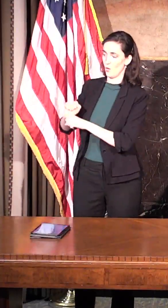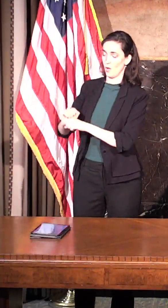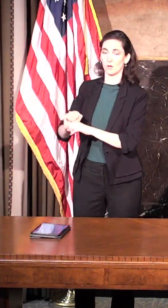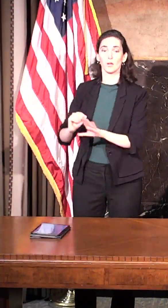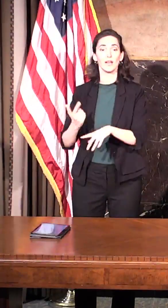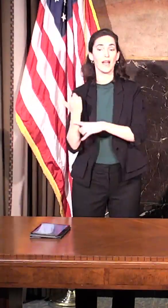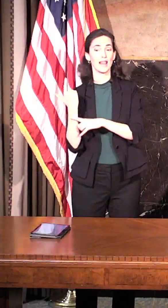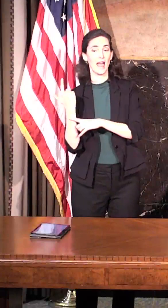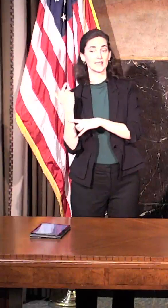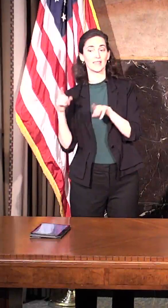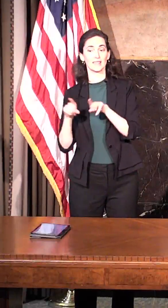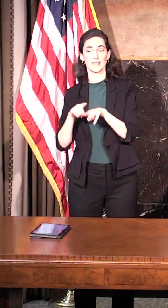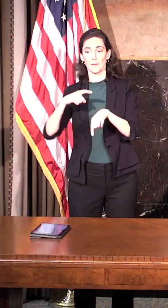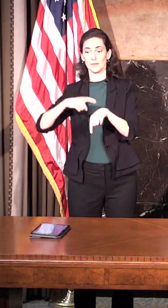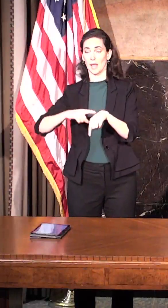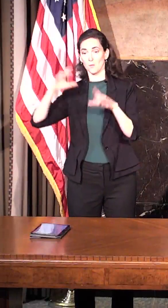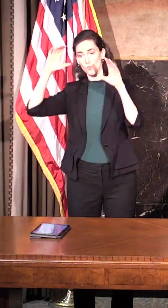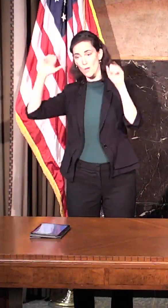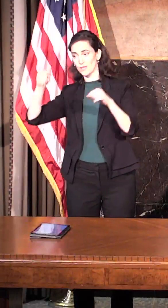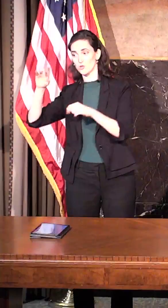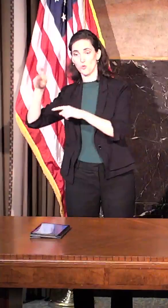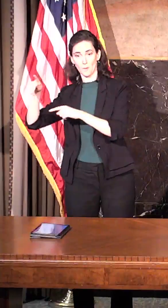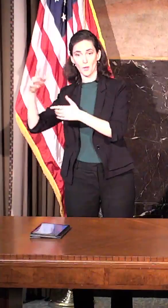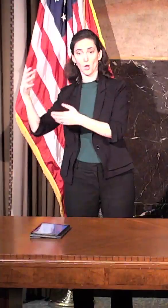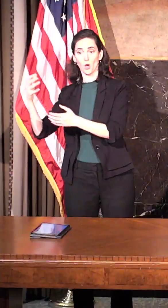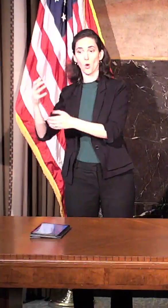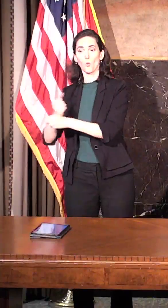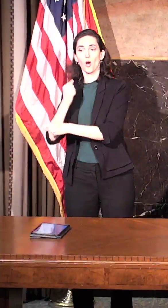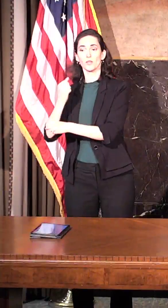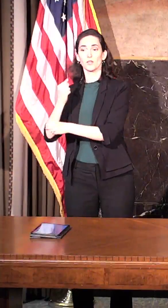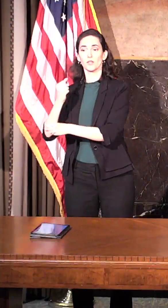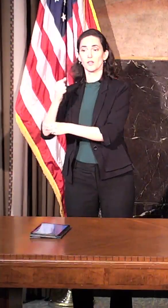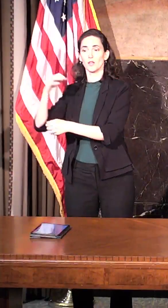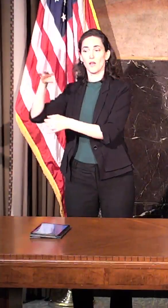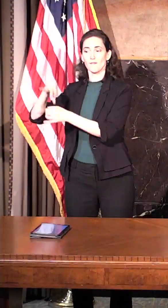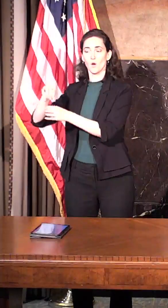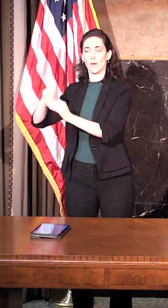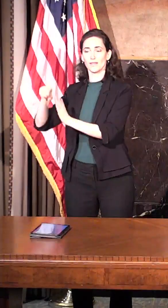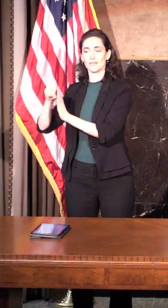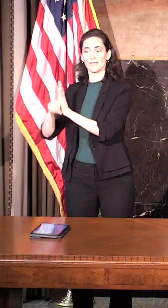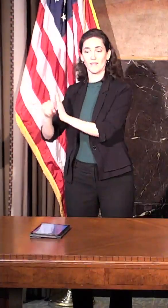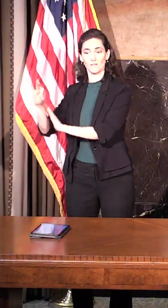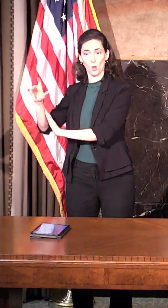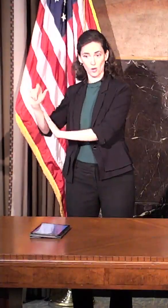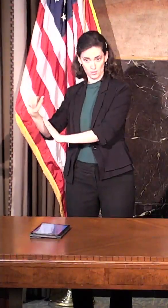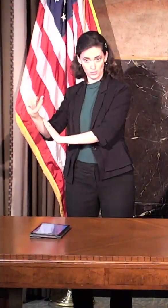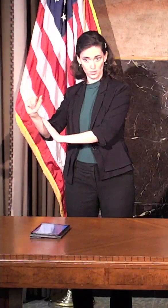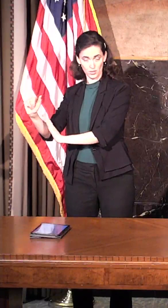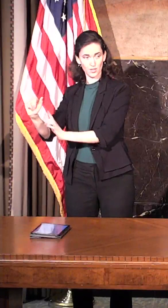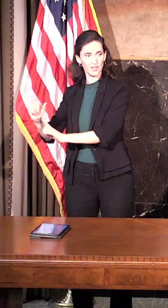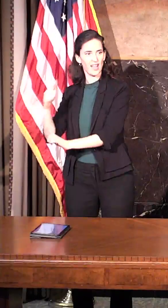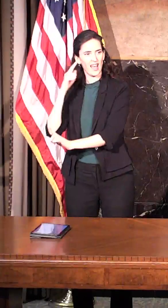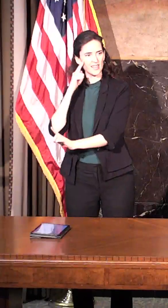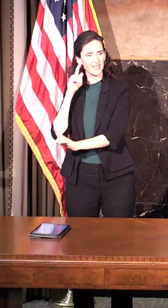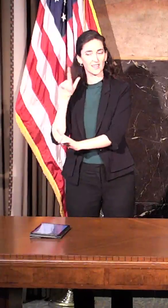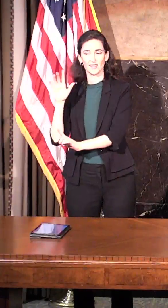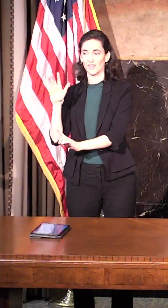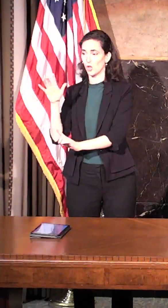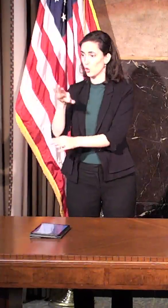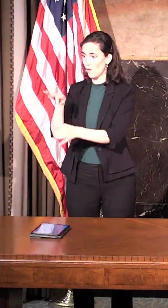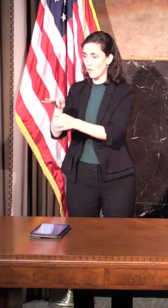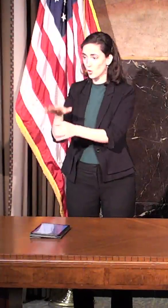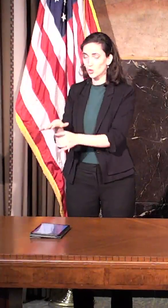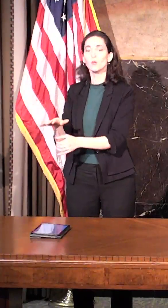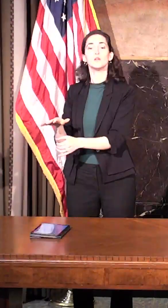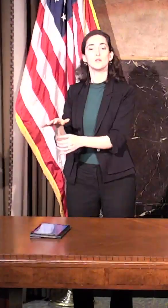year, at the same time President Trump won the electoral votes in the state of Florida, I think it was 60% of those voters